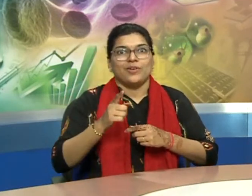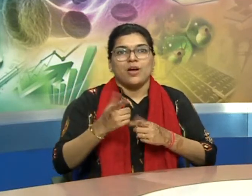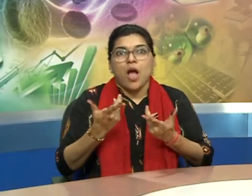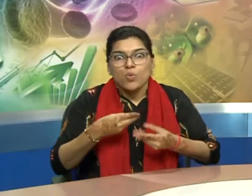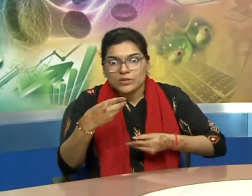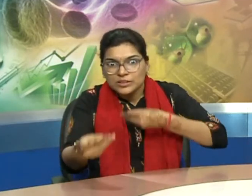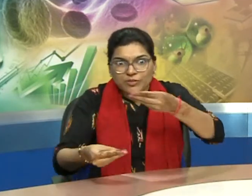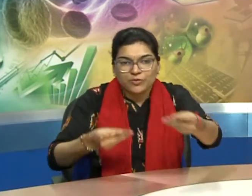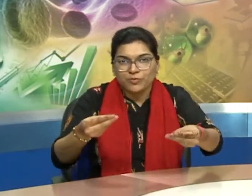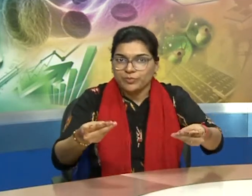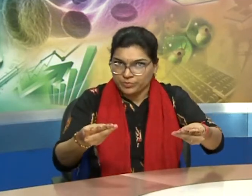So